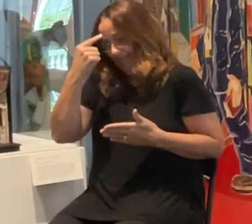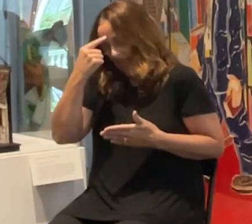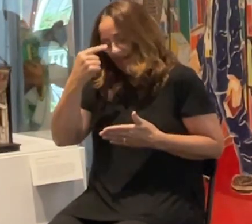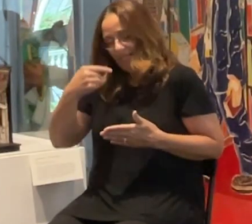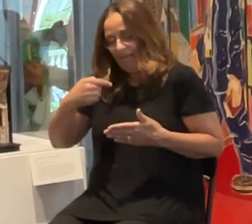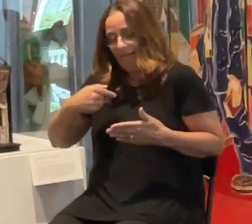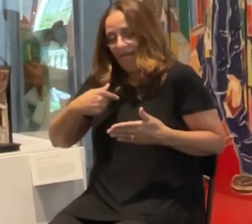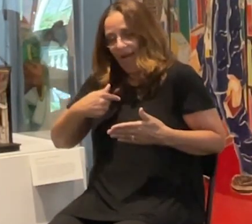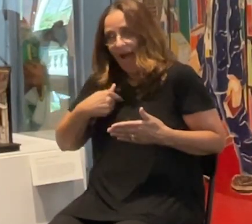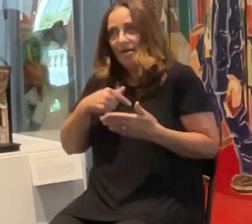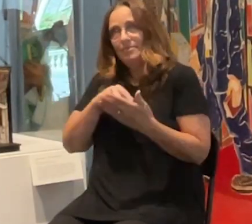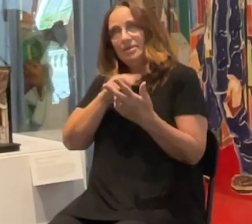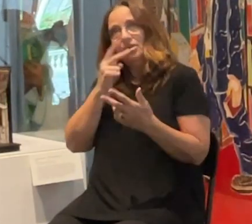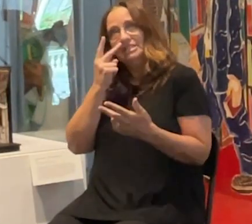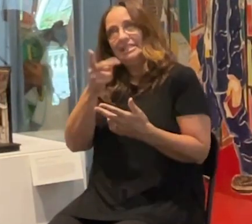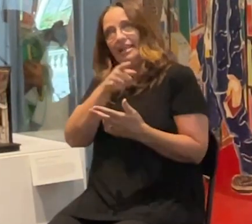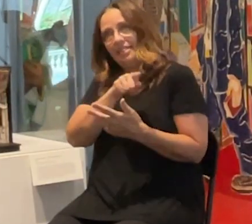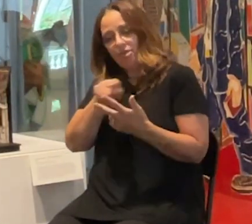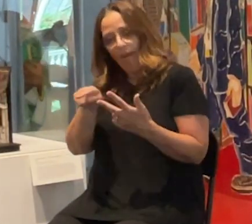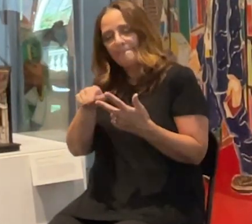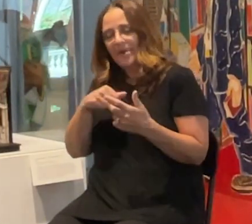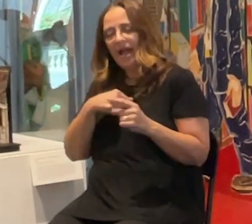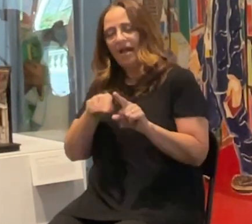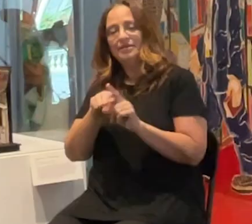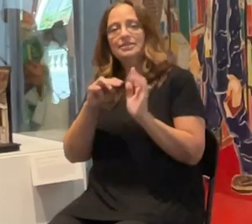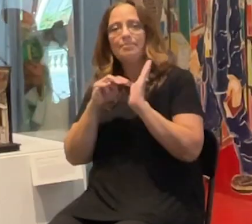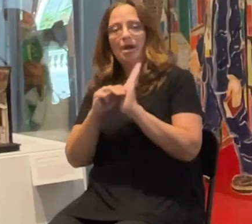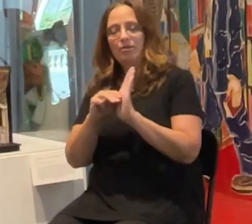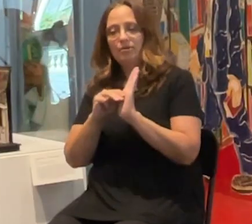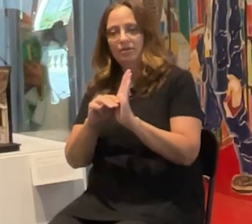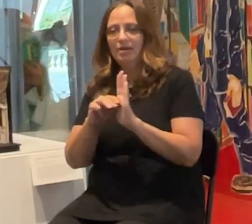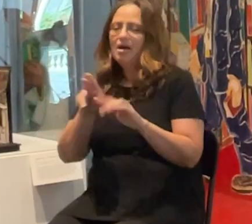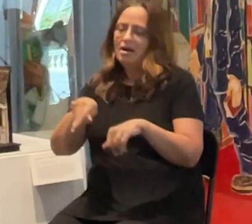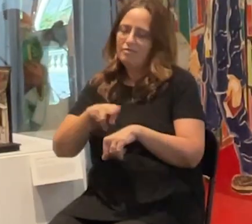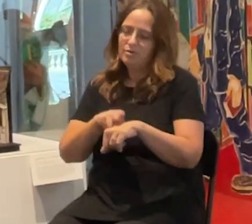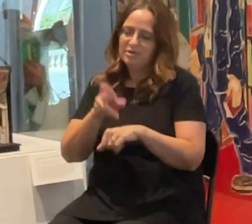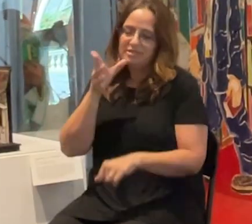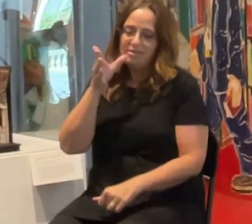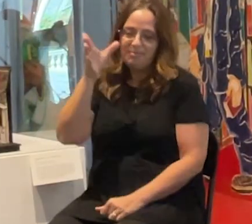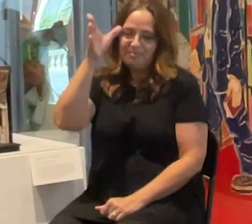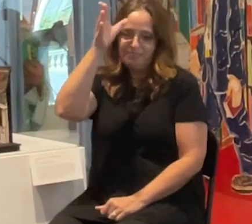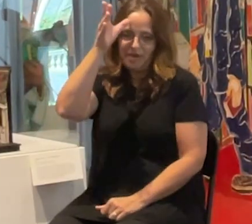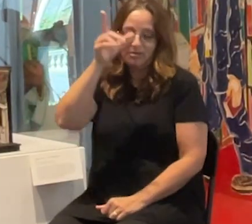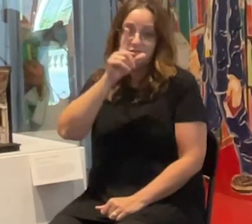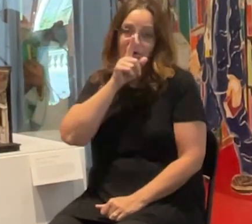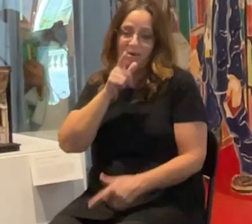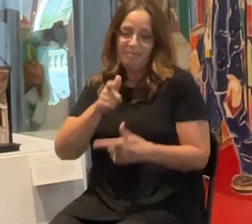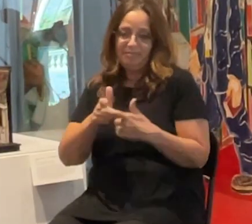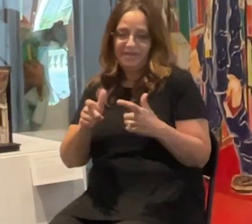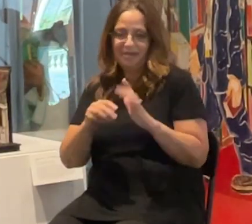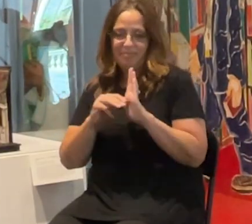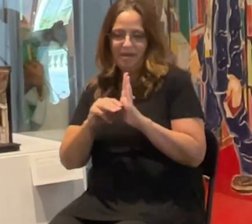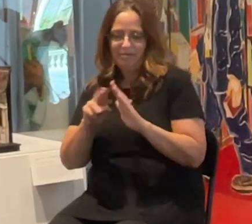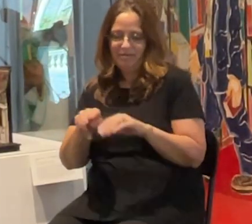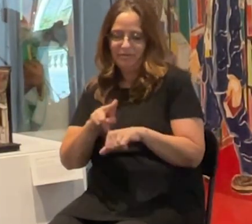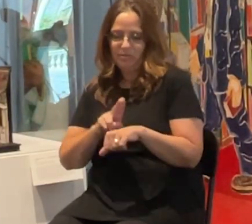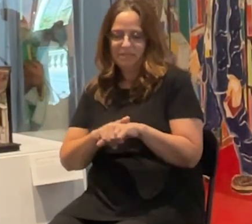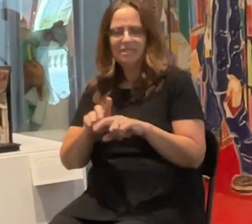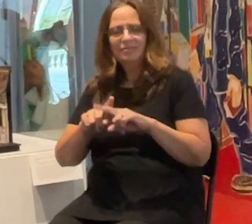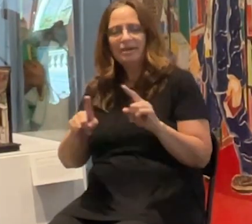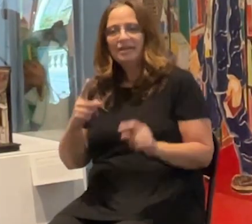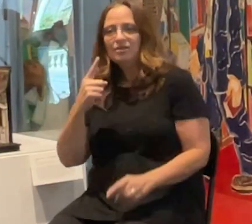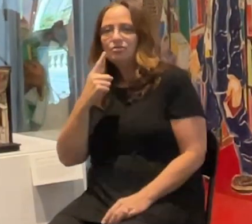as models to me, you know, and of course your parents are major models always of some sort, but